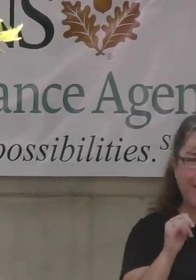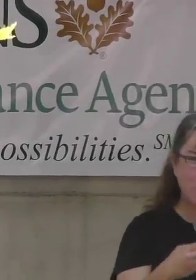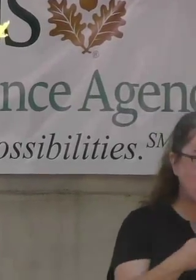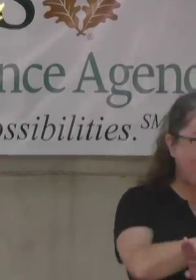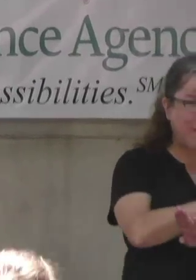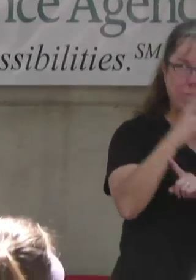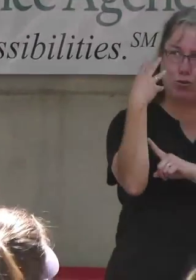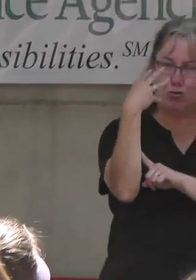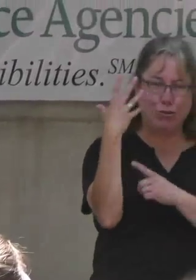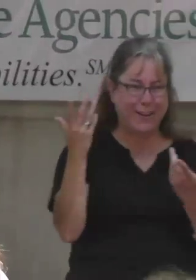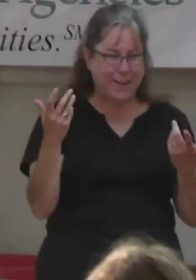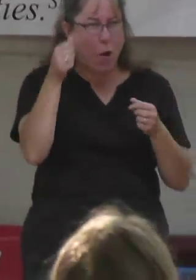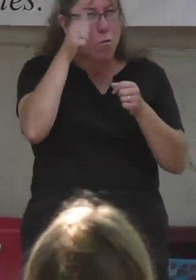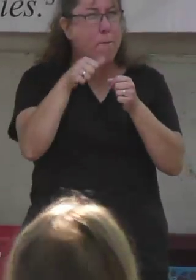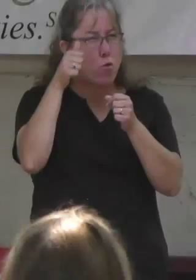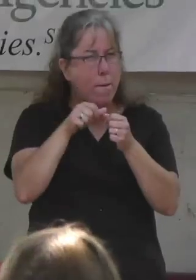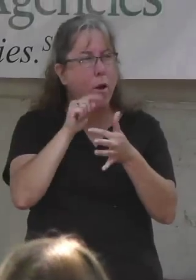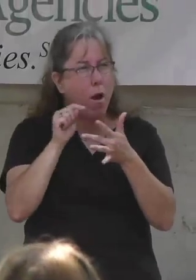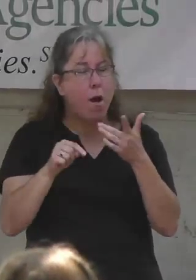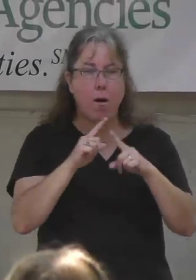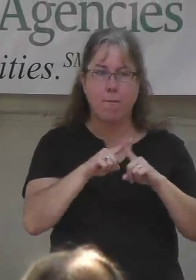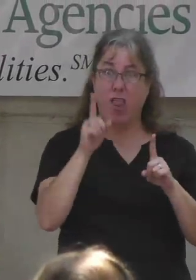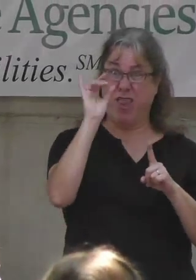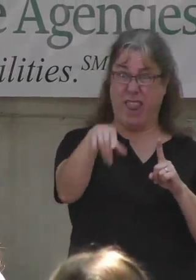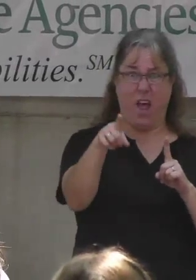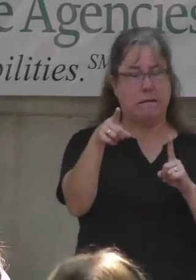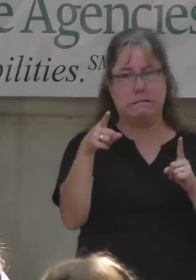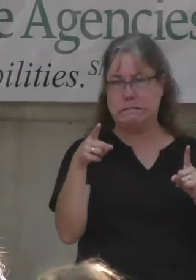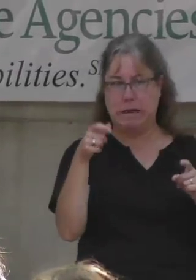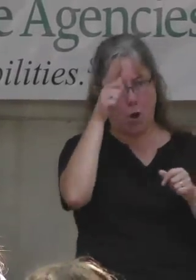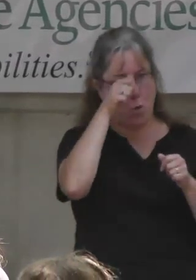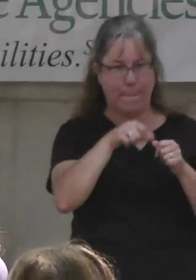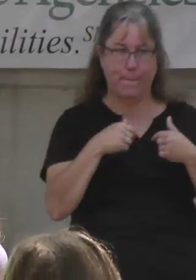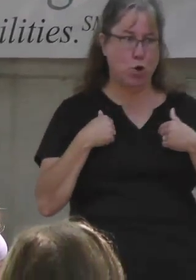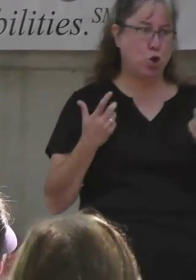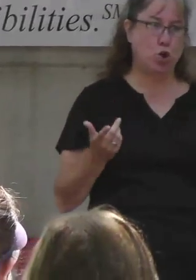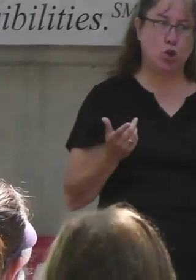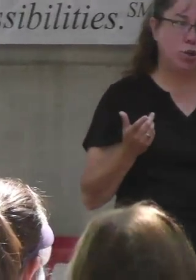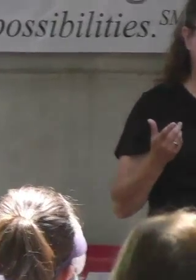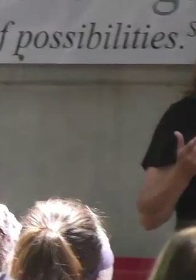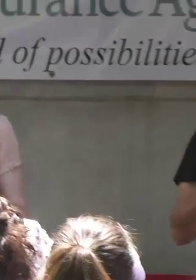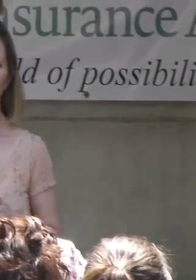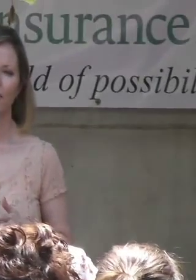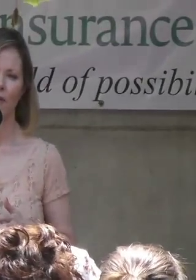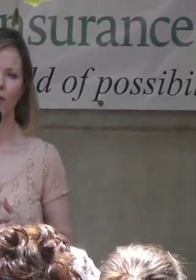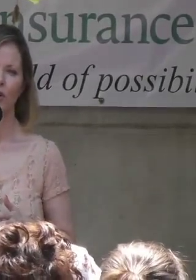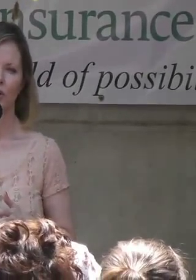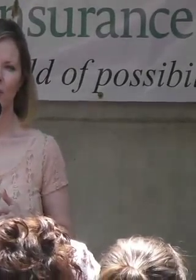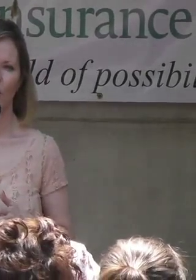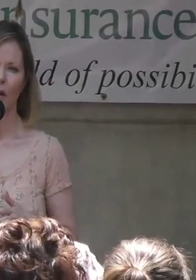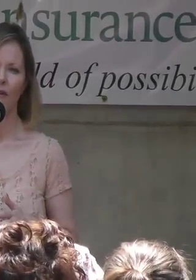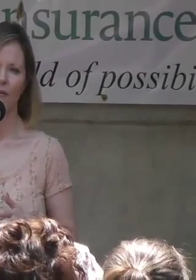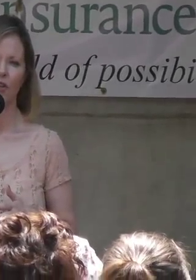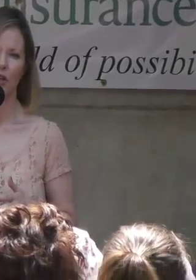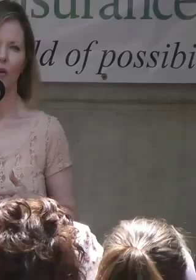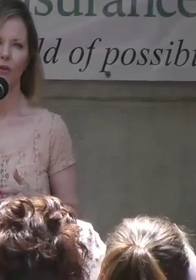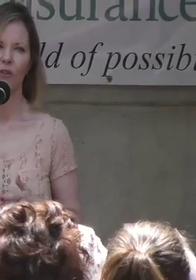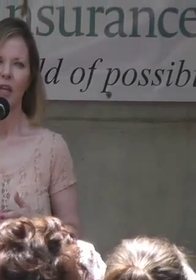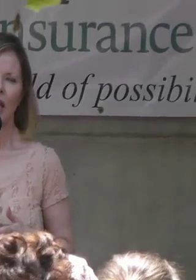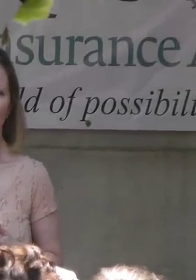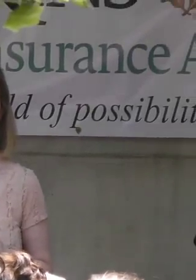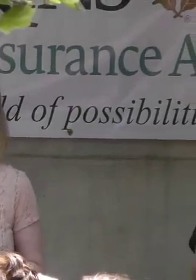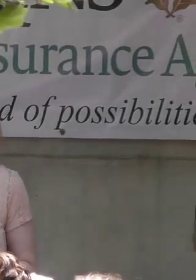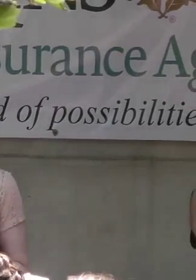whatever it was. But then things like that I don't remember at all, and I think it was because they weren't my favorite. They weren't my favorite